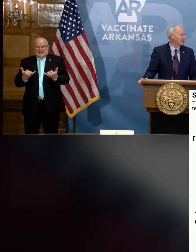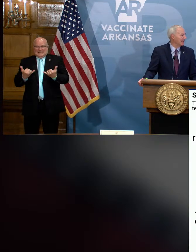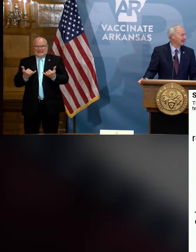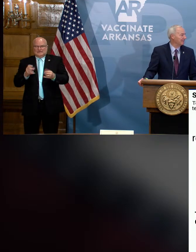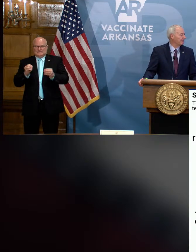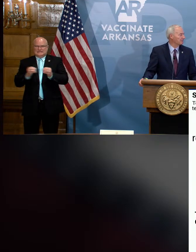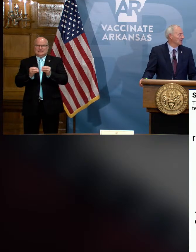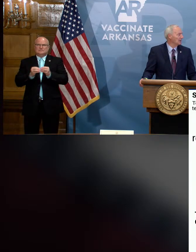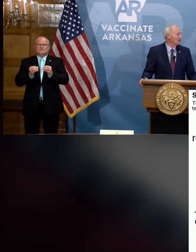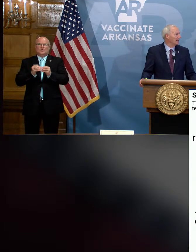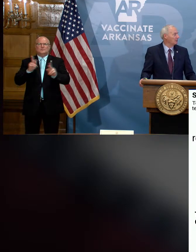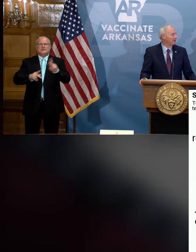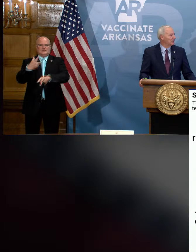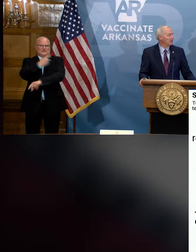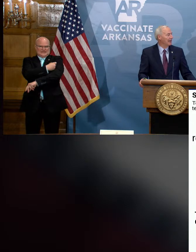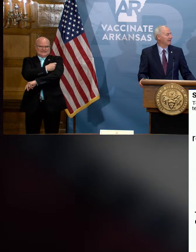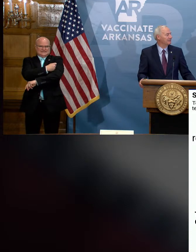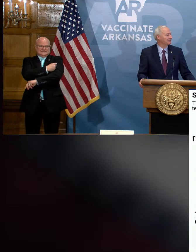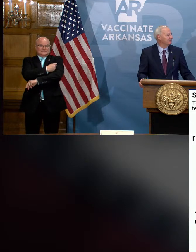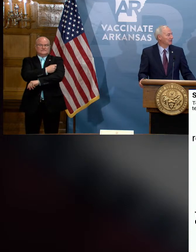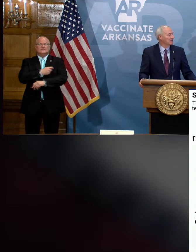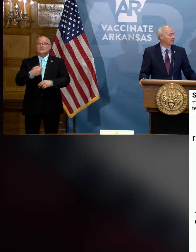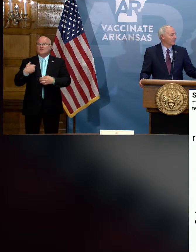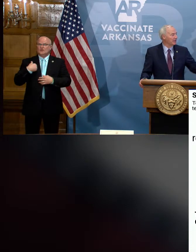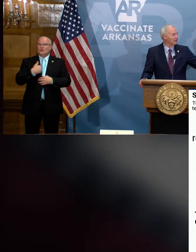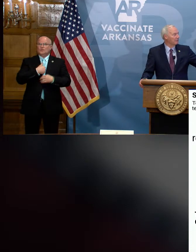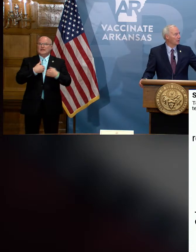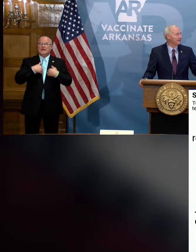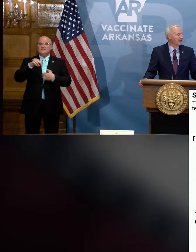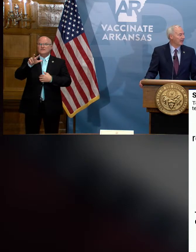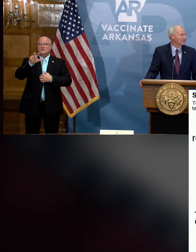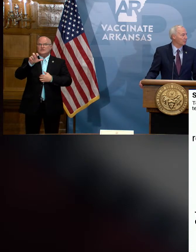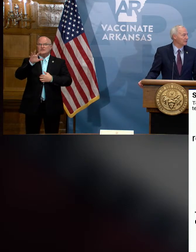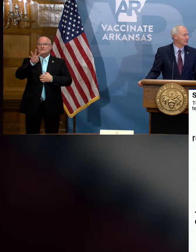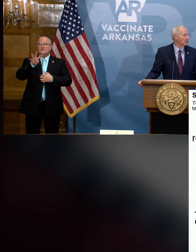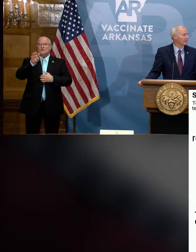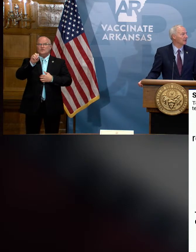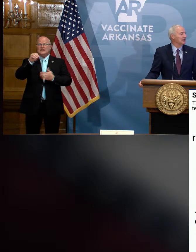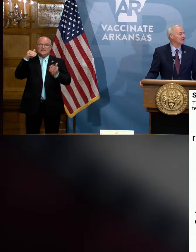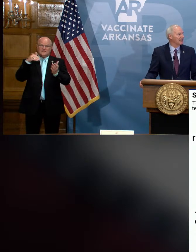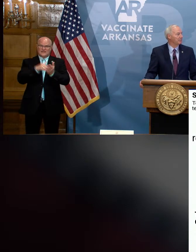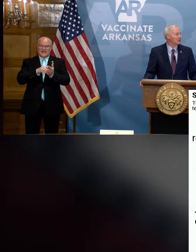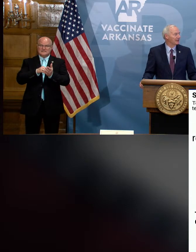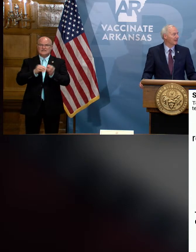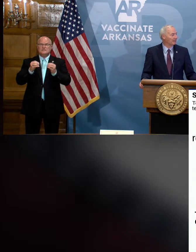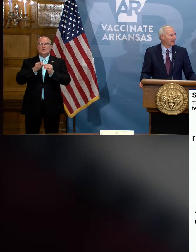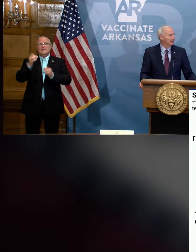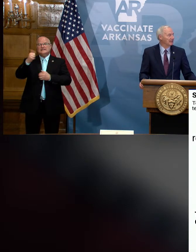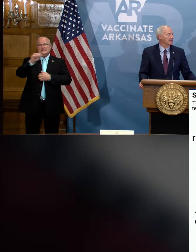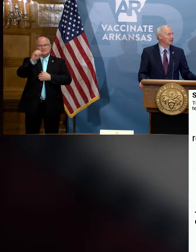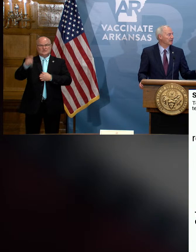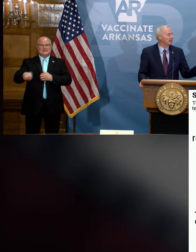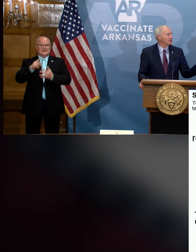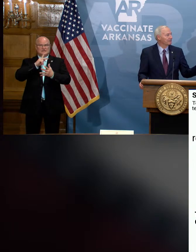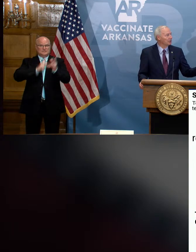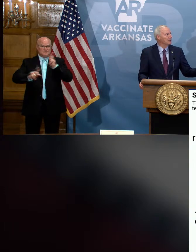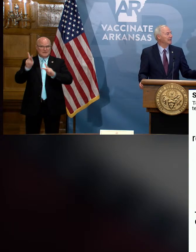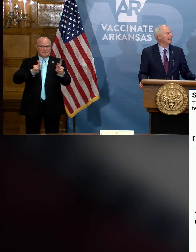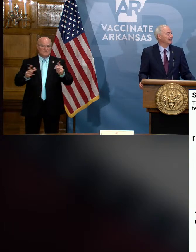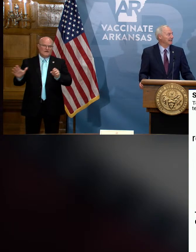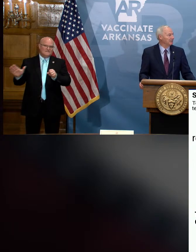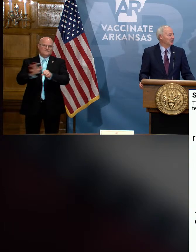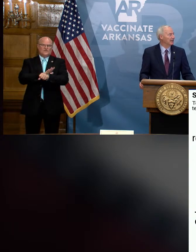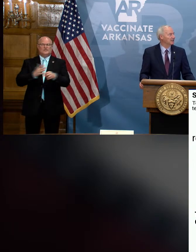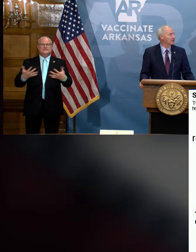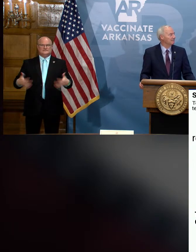the present time. We do have 340,000, which is over 10% of our population that is